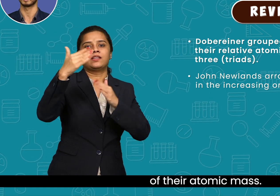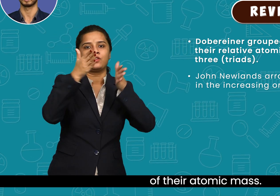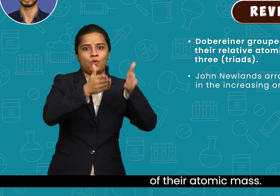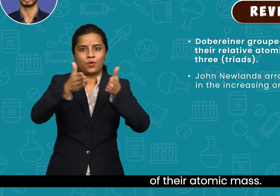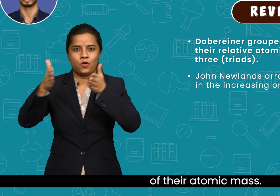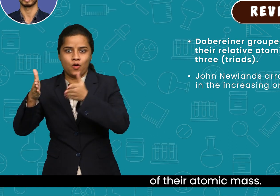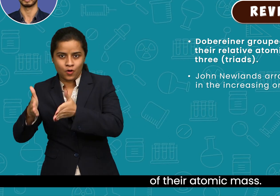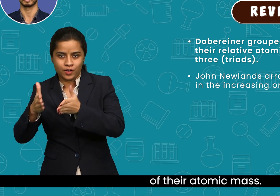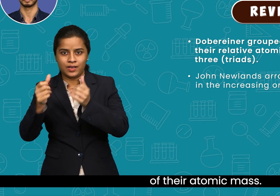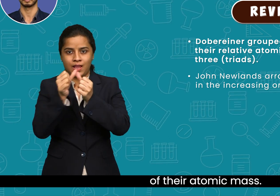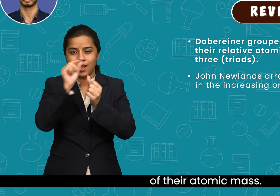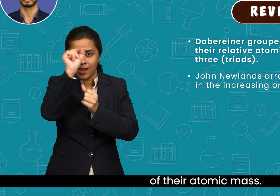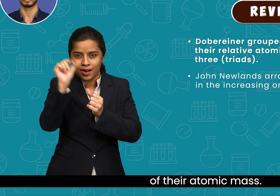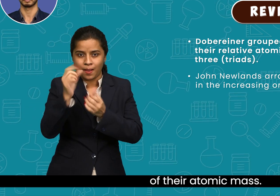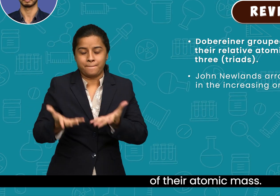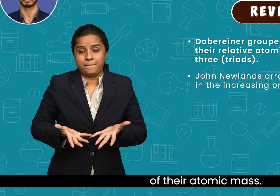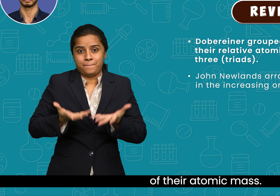mass.